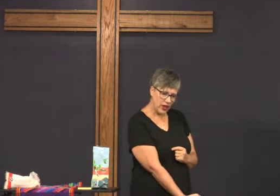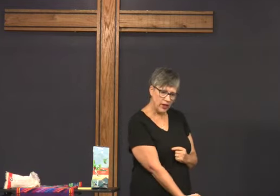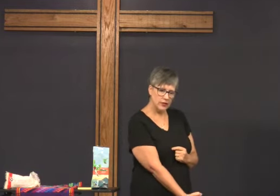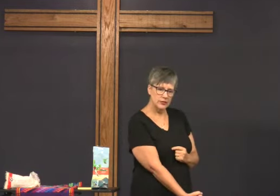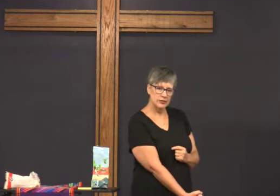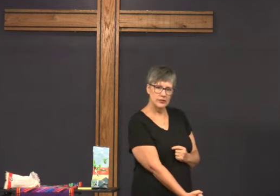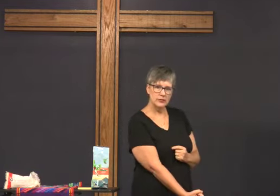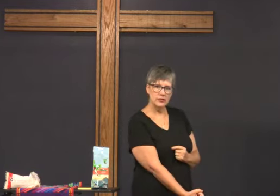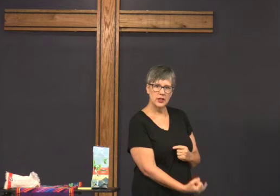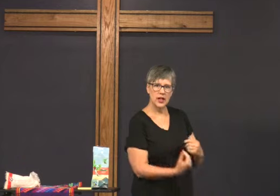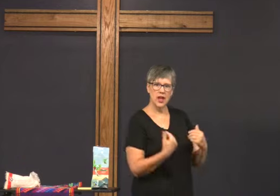They're thin.